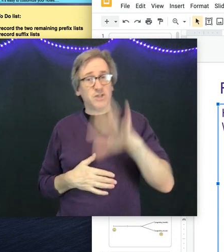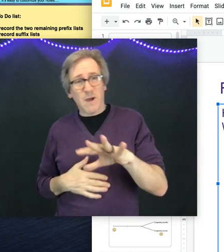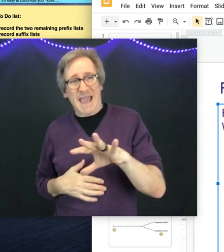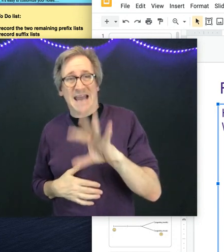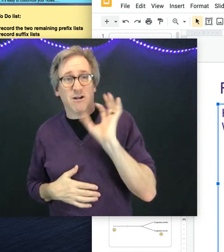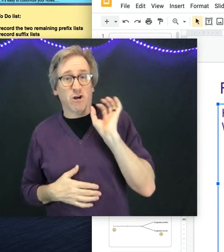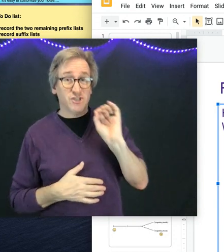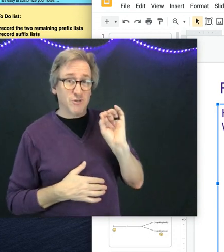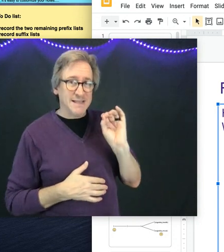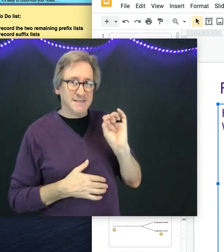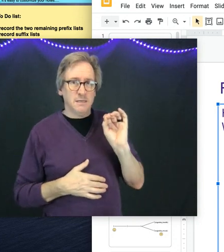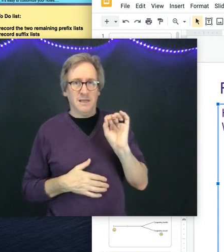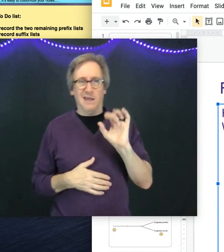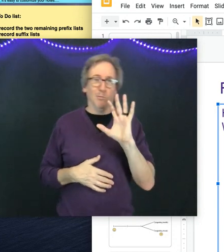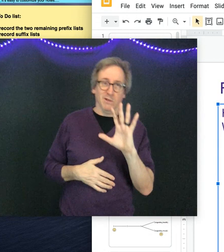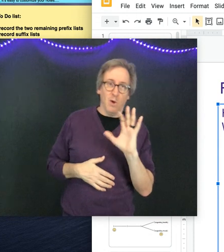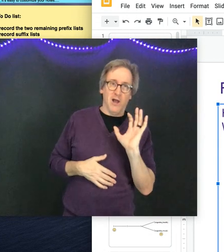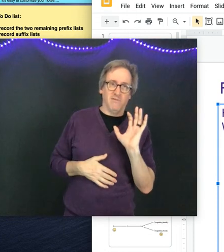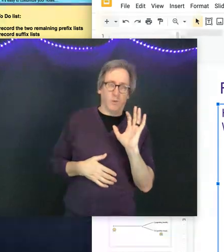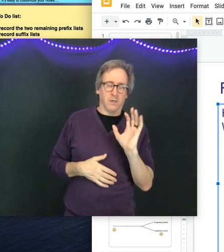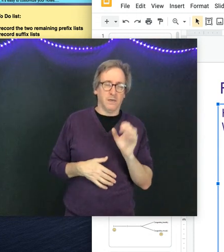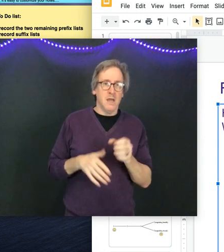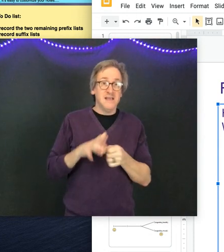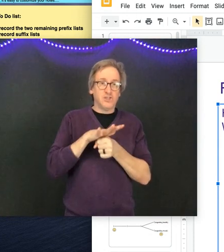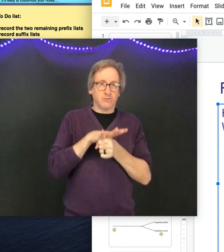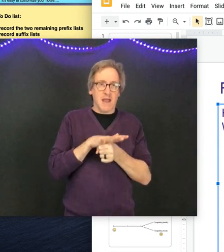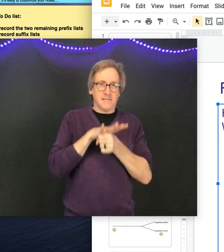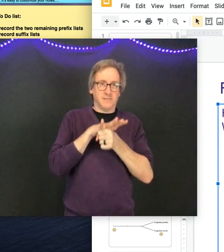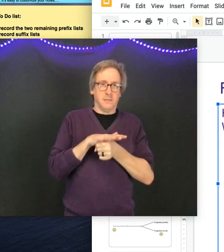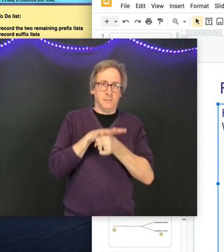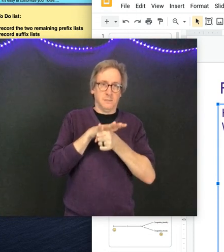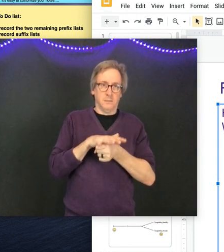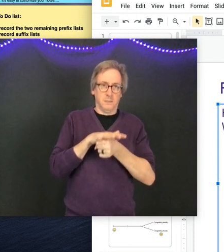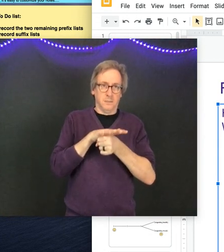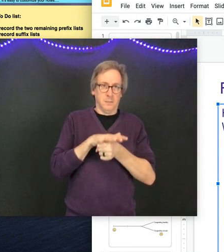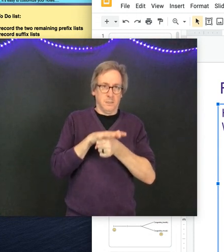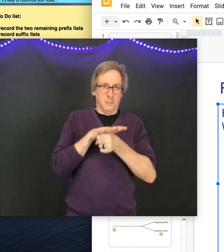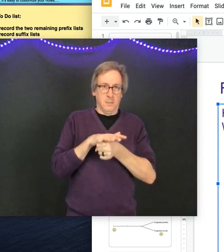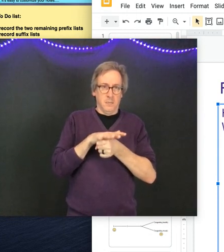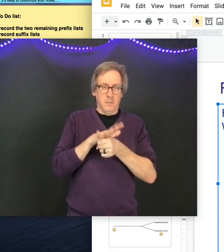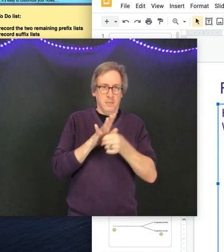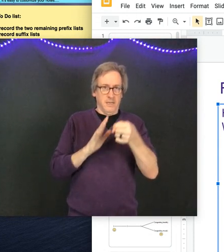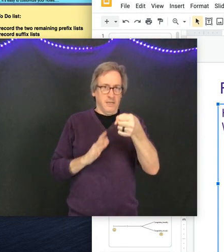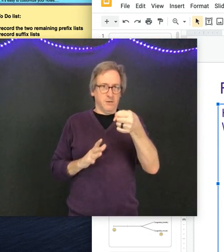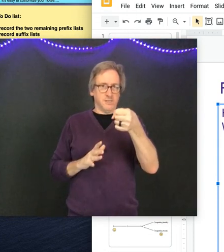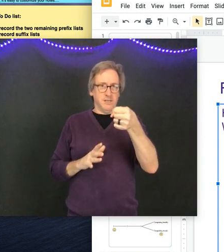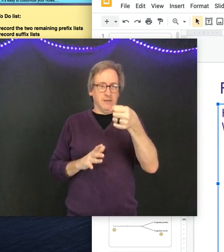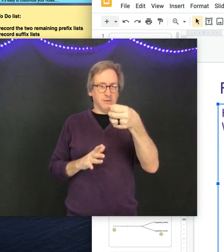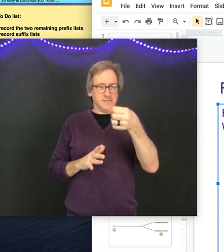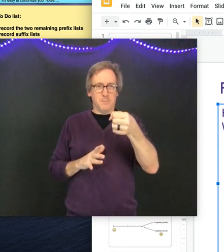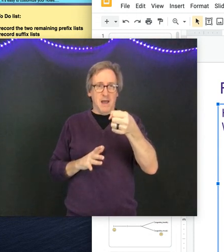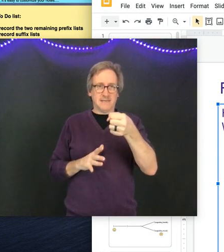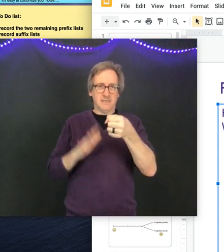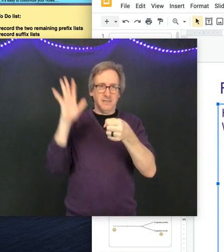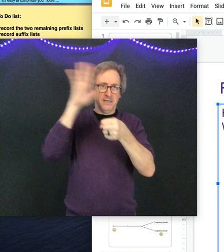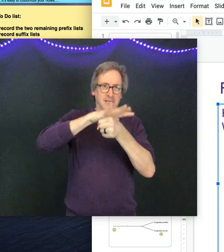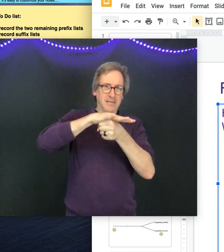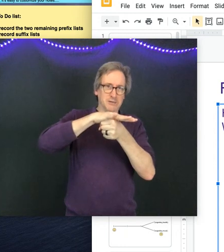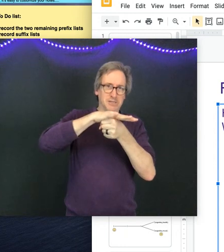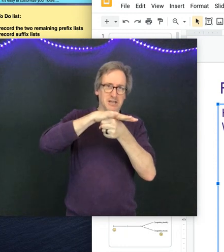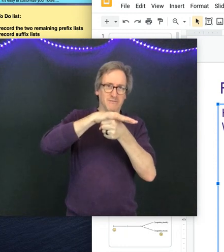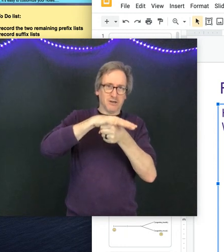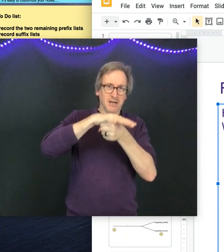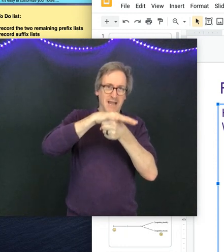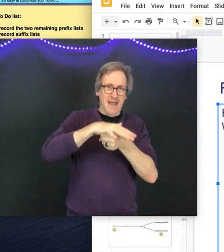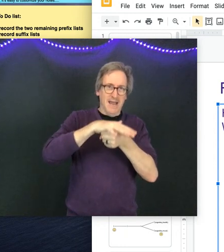So the two I added are stressed and blowing off work. Stressed. Here is the pot,